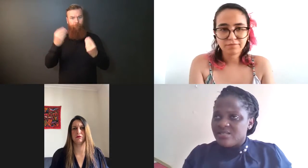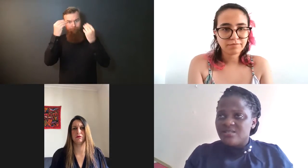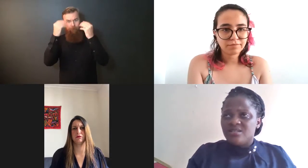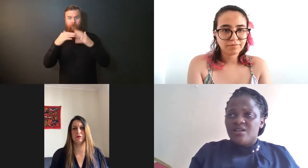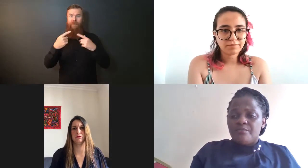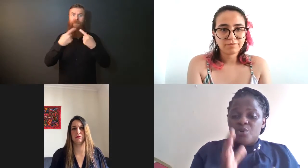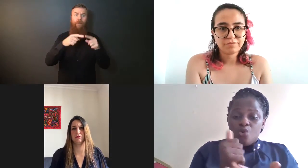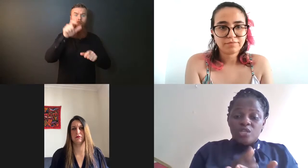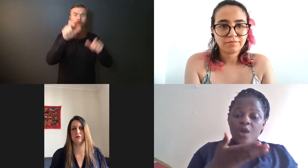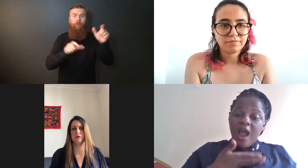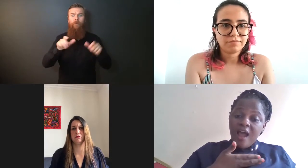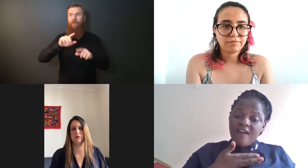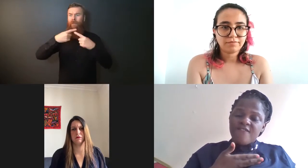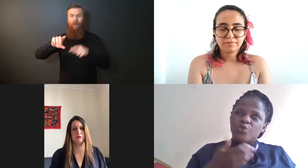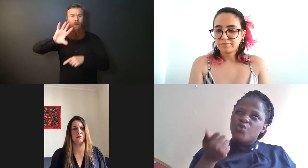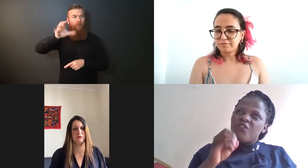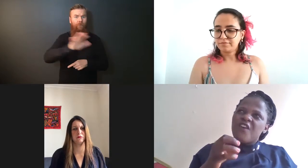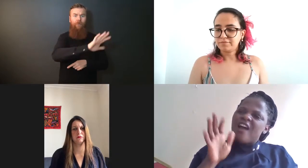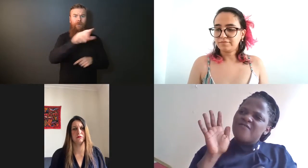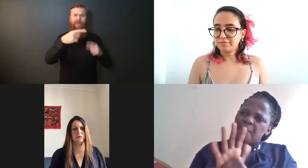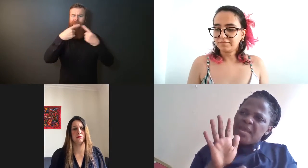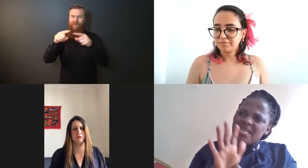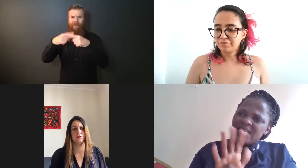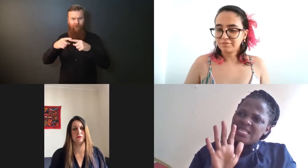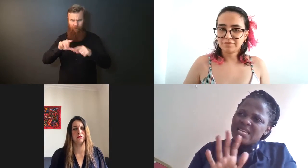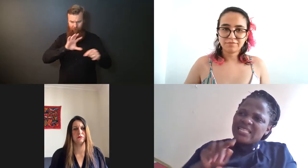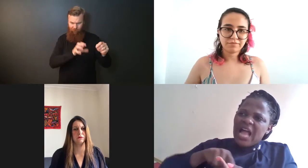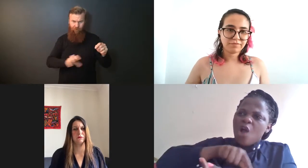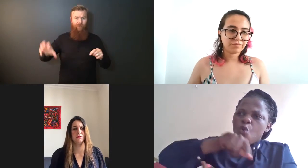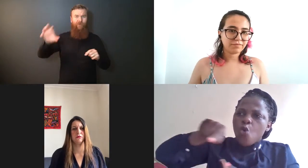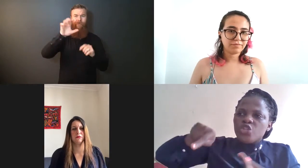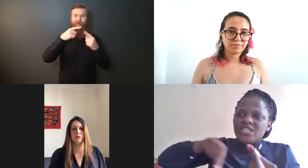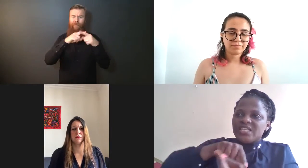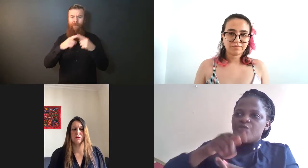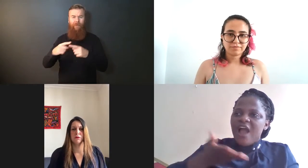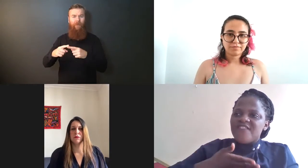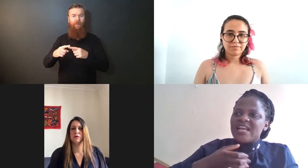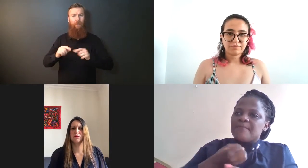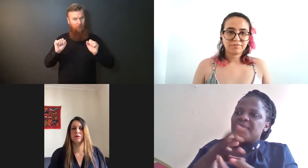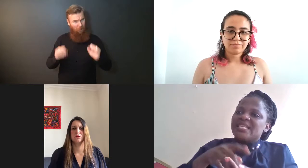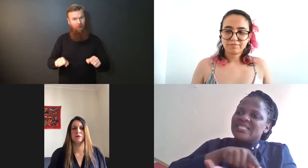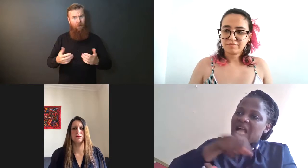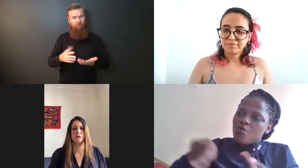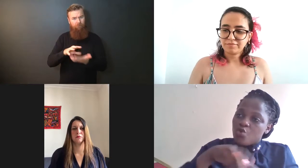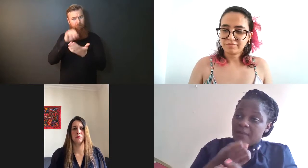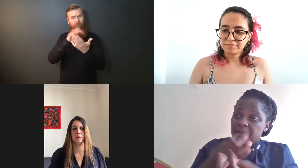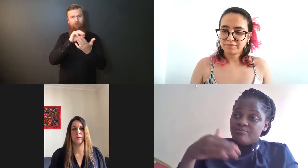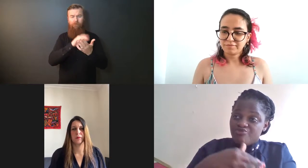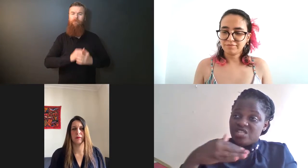different regions, because we have so far a number of